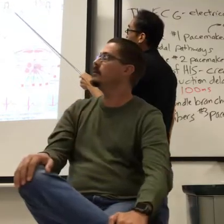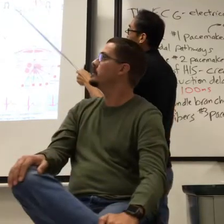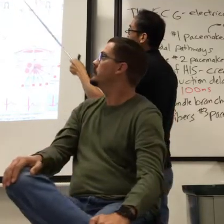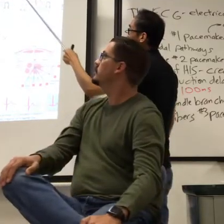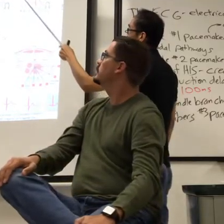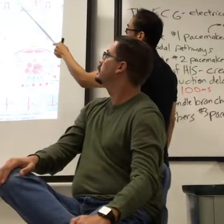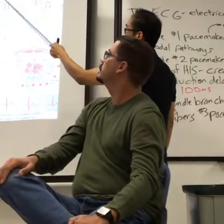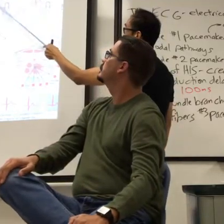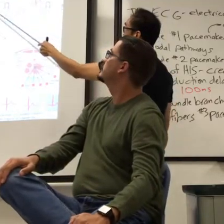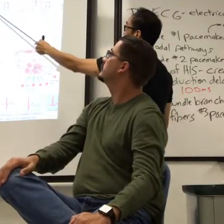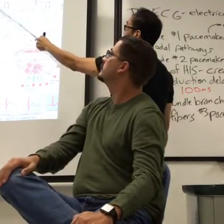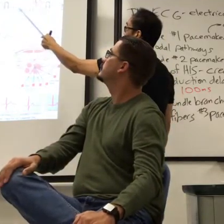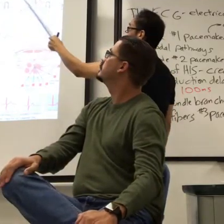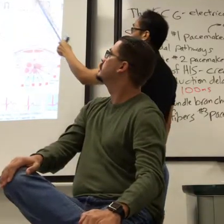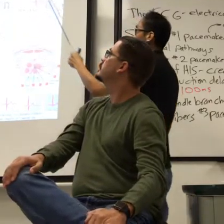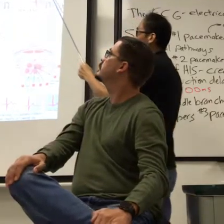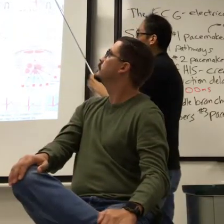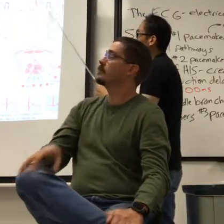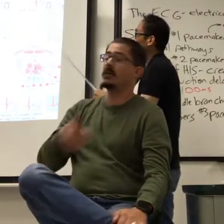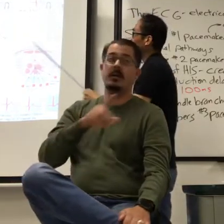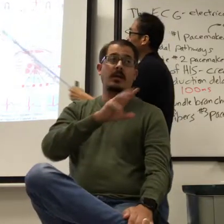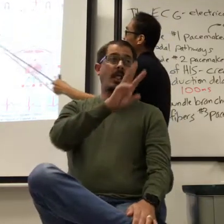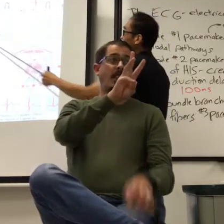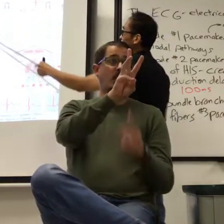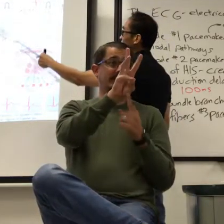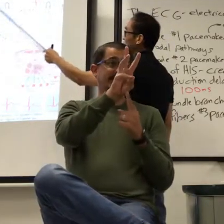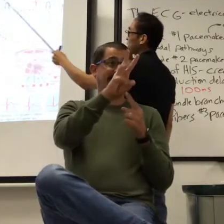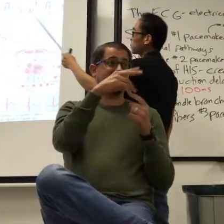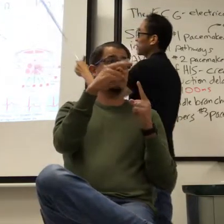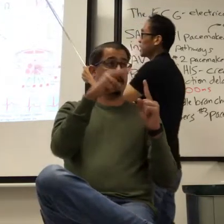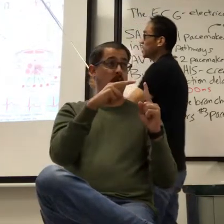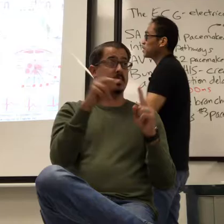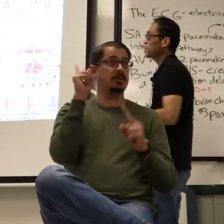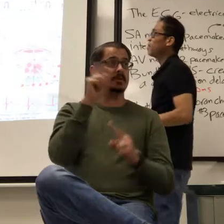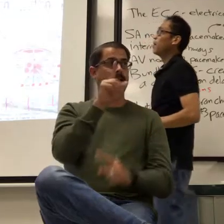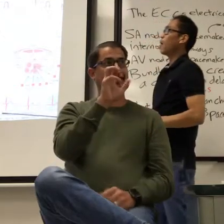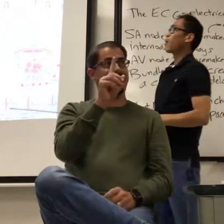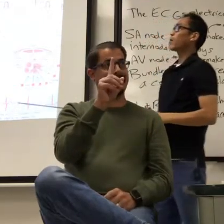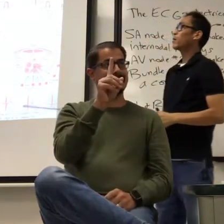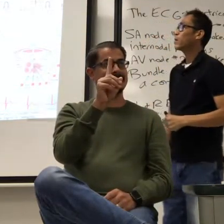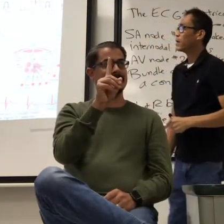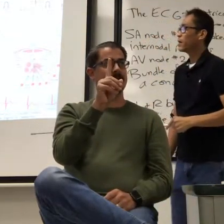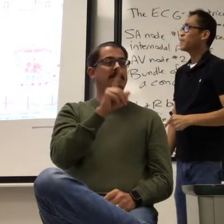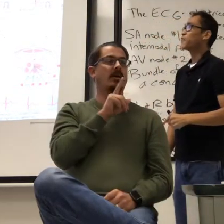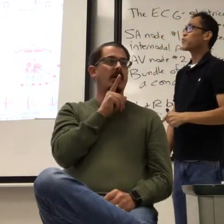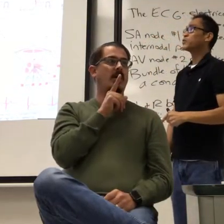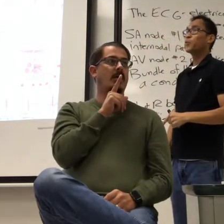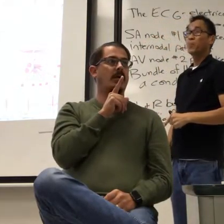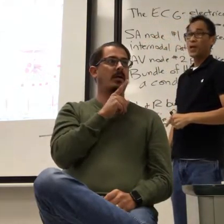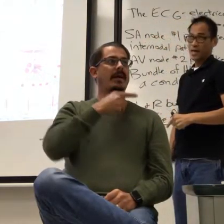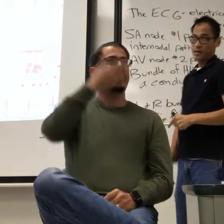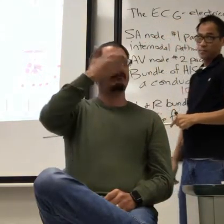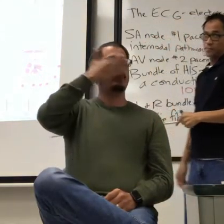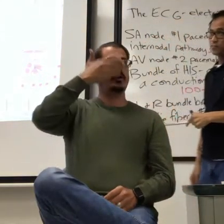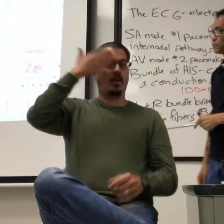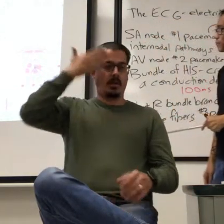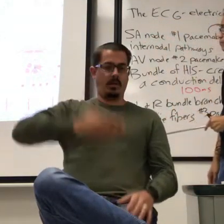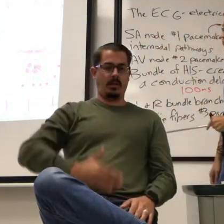So all these arrows are pointing. Basically, these six views, these six leads, are in the frontal